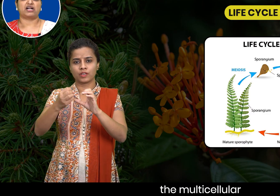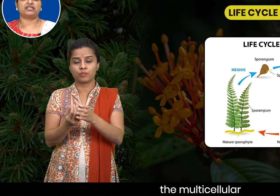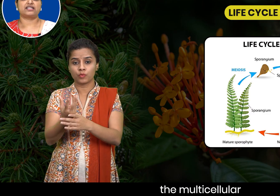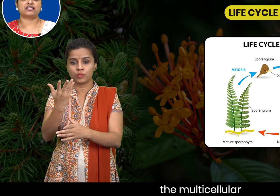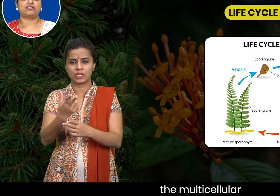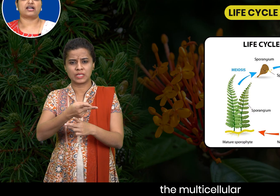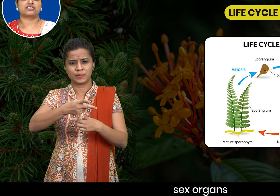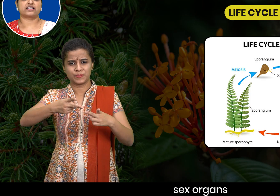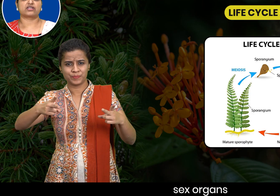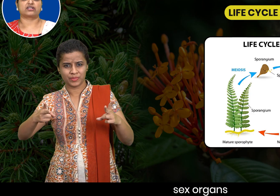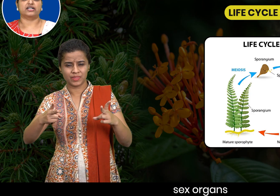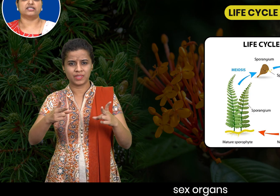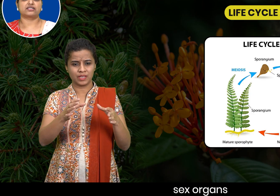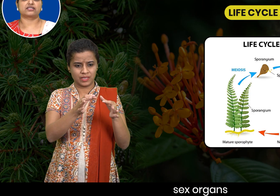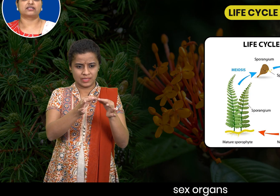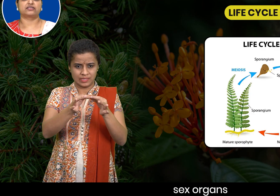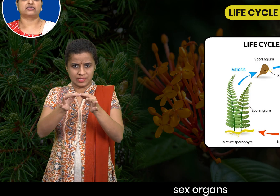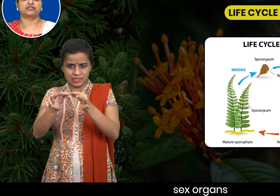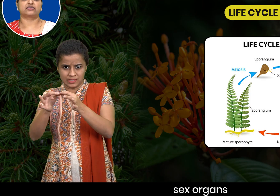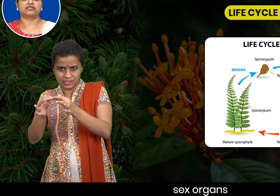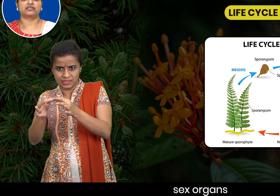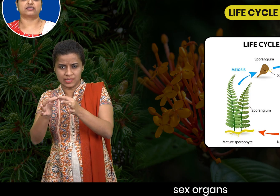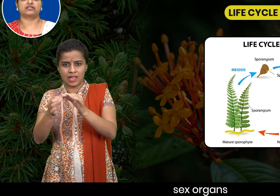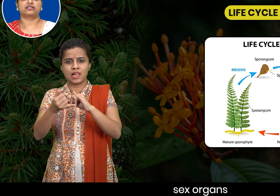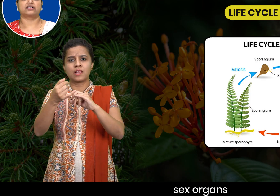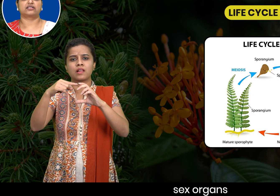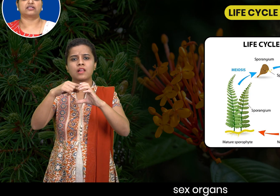the multicellular sex organs